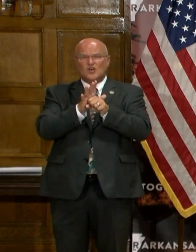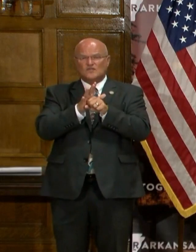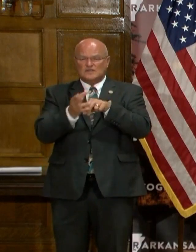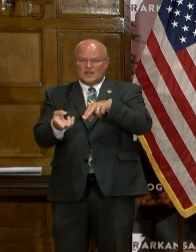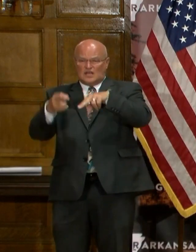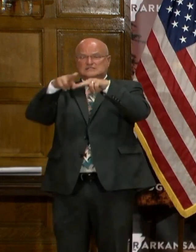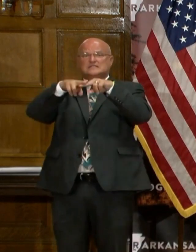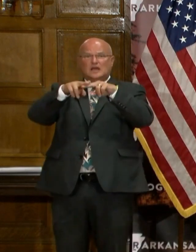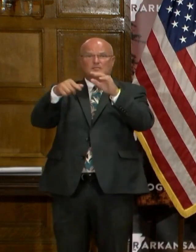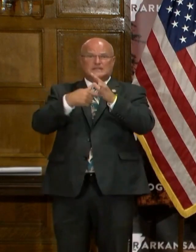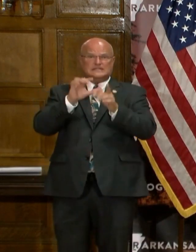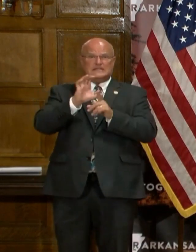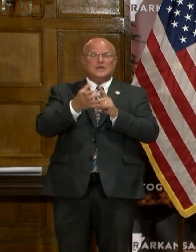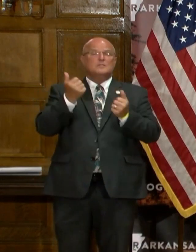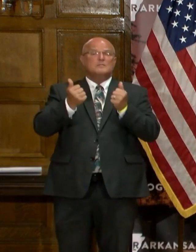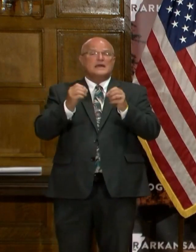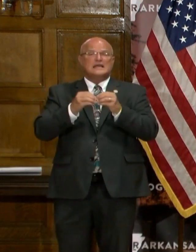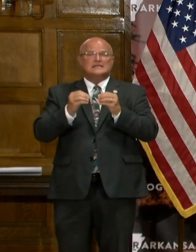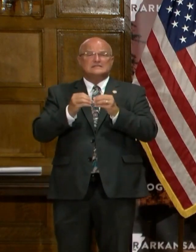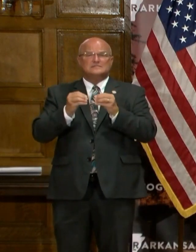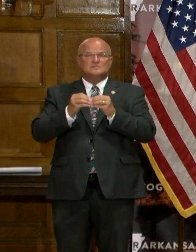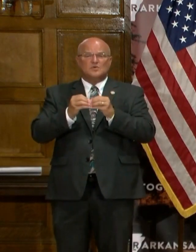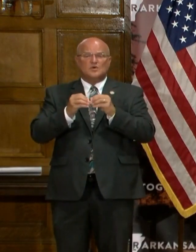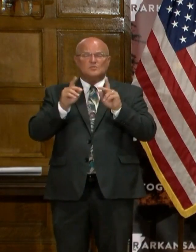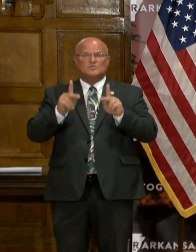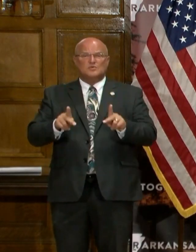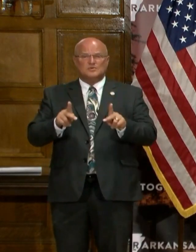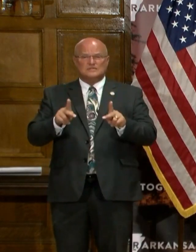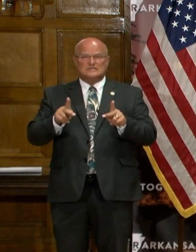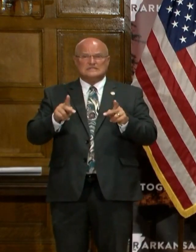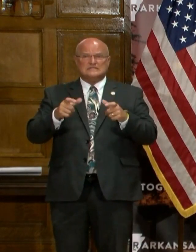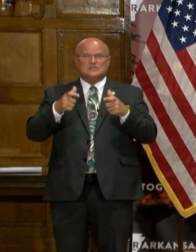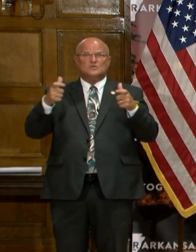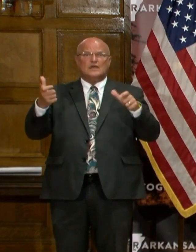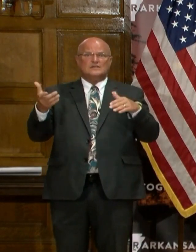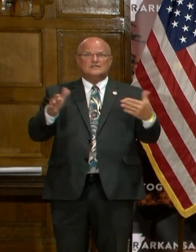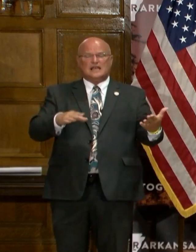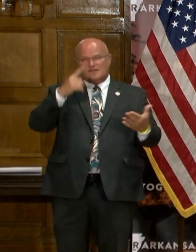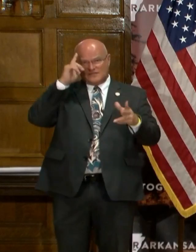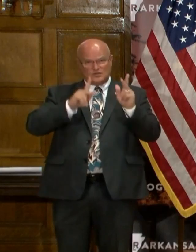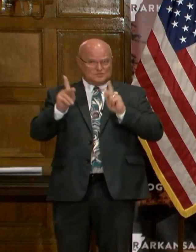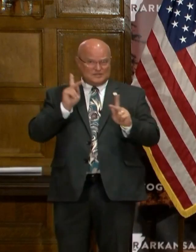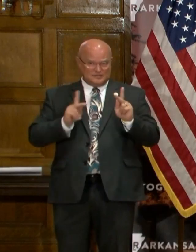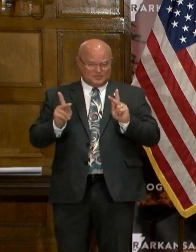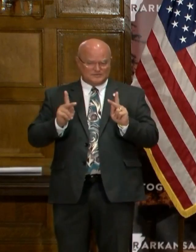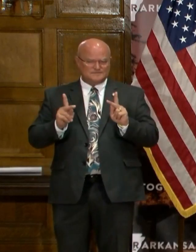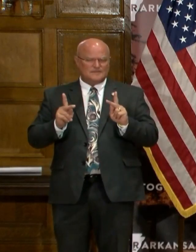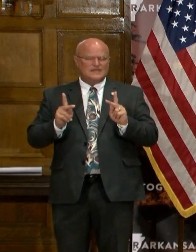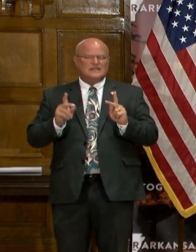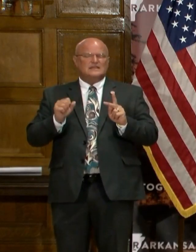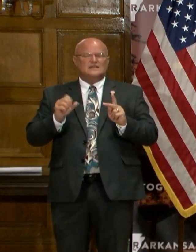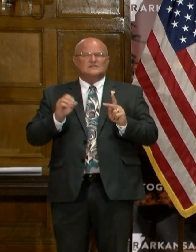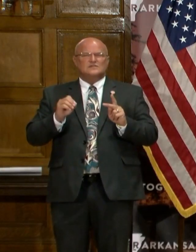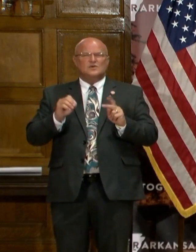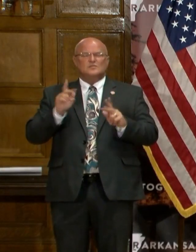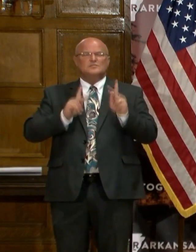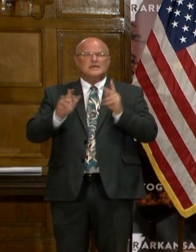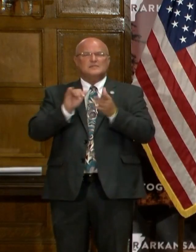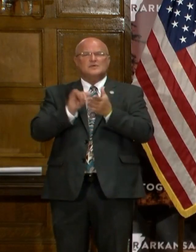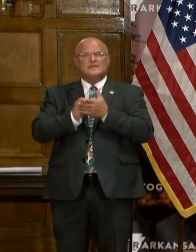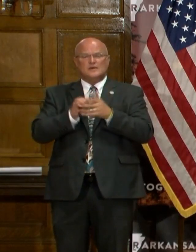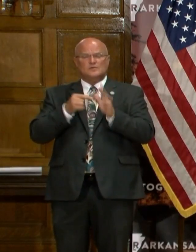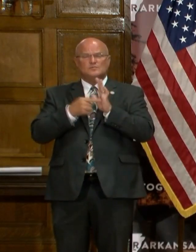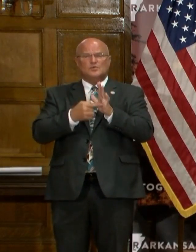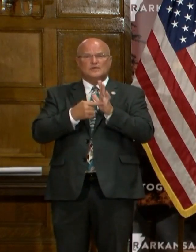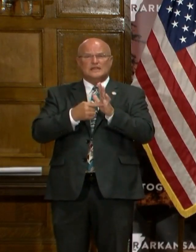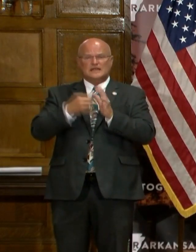these conditions makes morbidity and mortality much greater for those individuals. And the ones that were